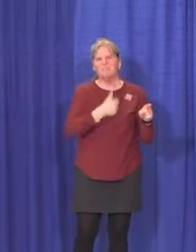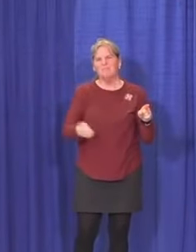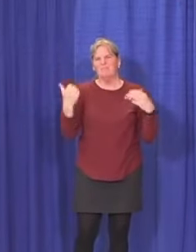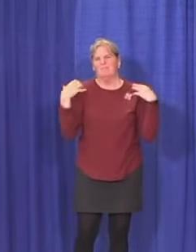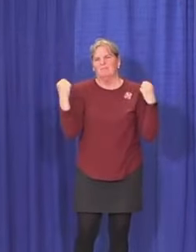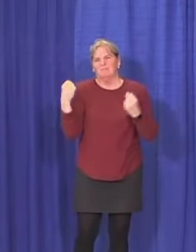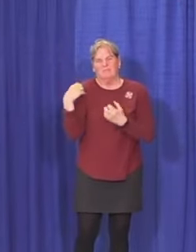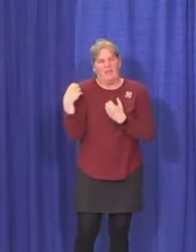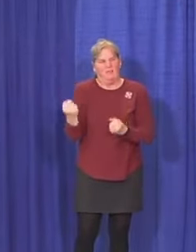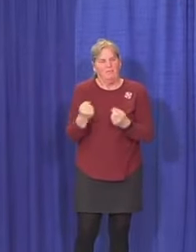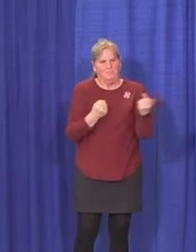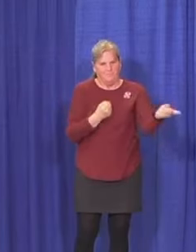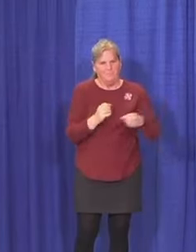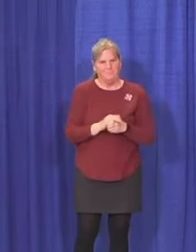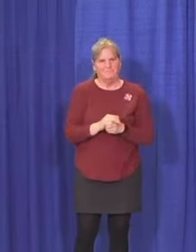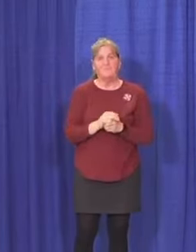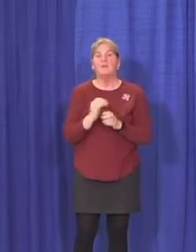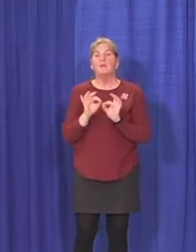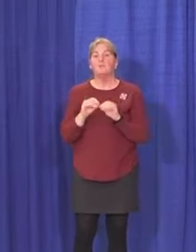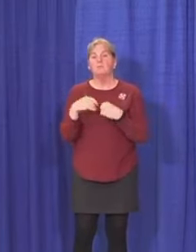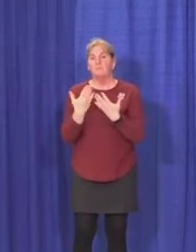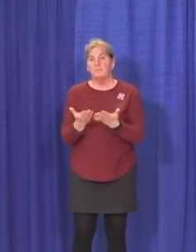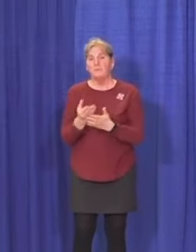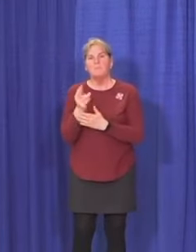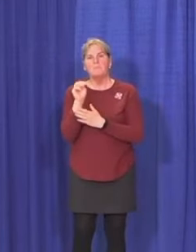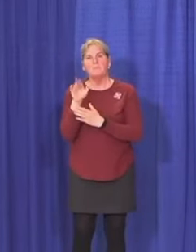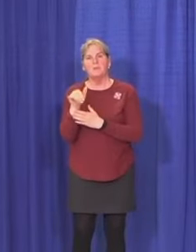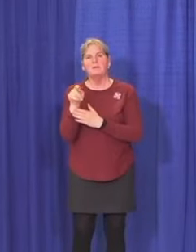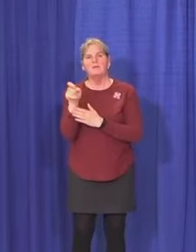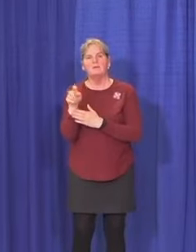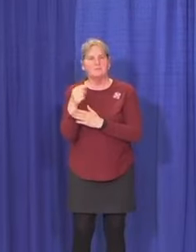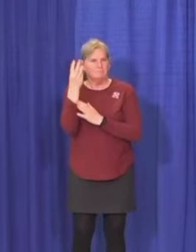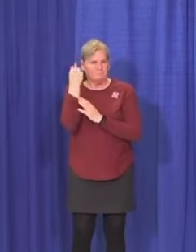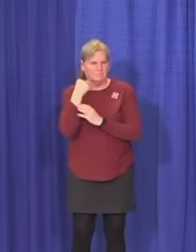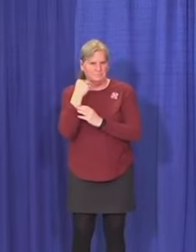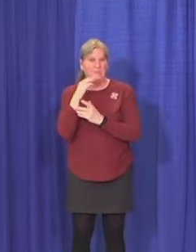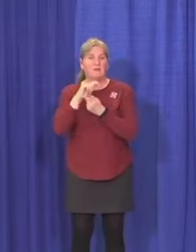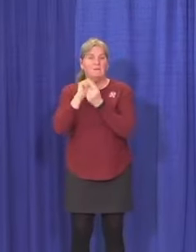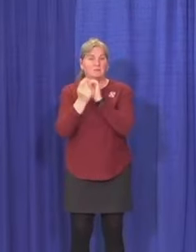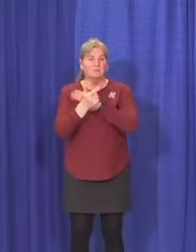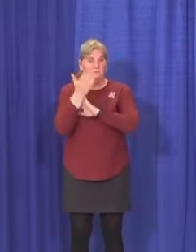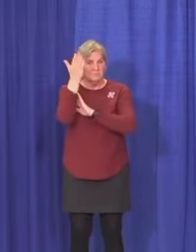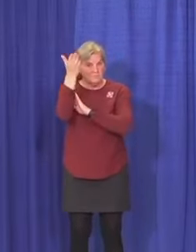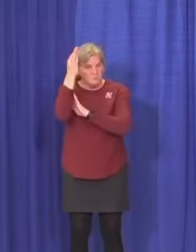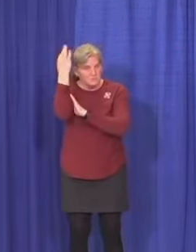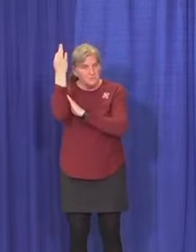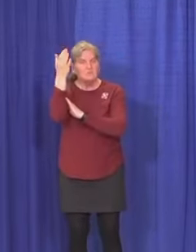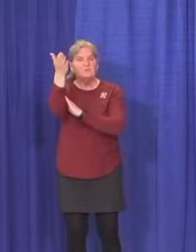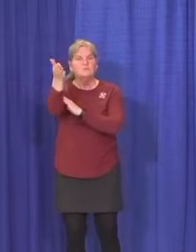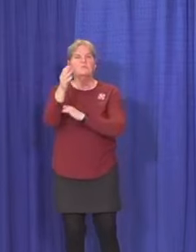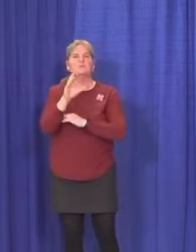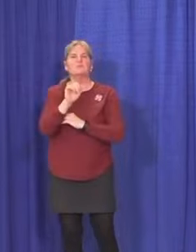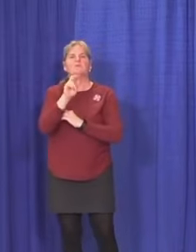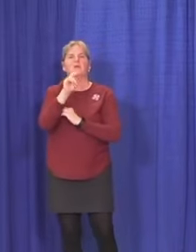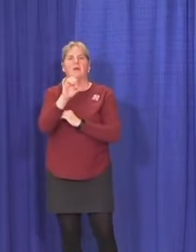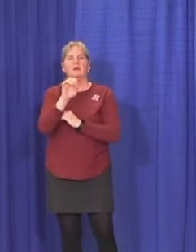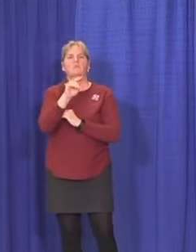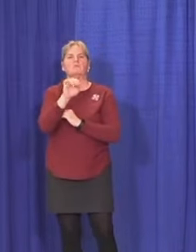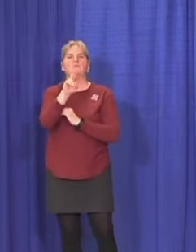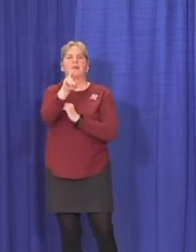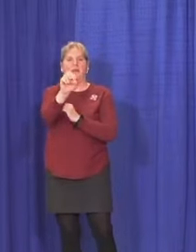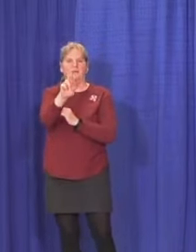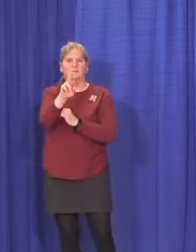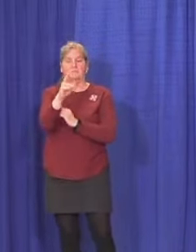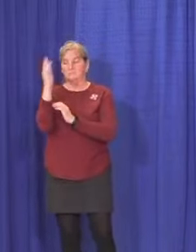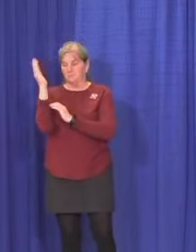language interpretation is provided by Mary Thiessen, and French language translation by André Boursier. We will follow, after